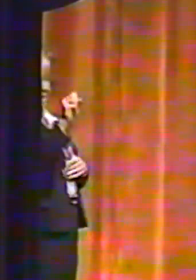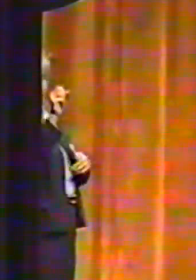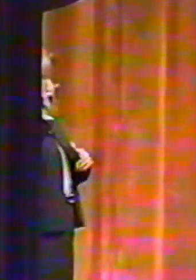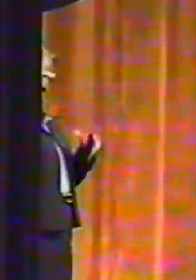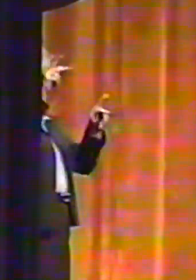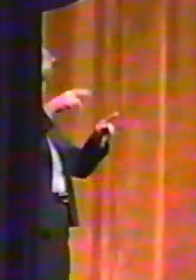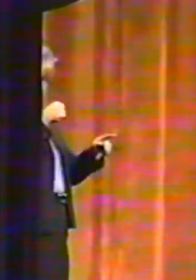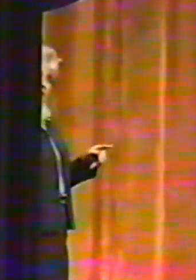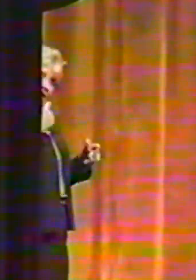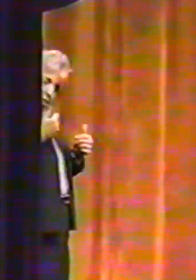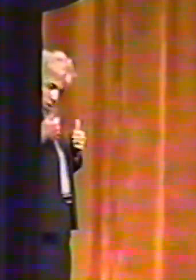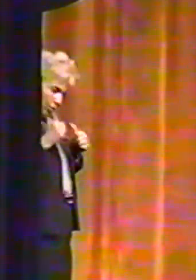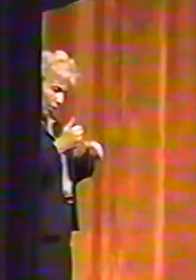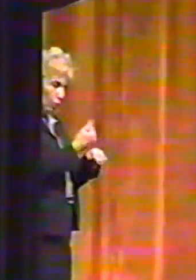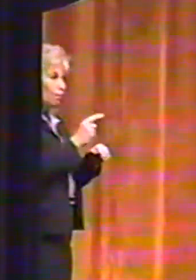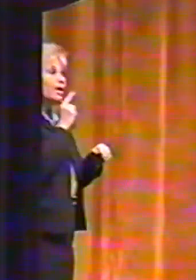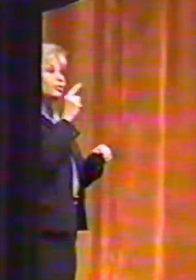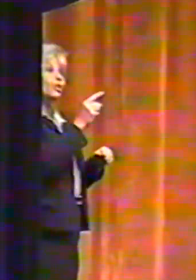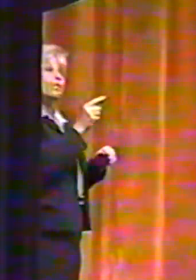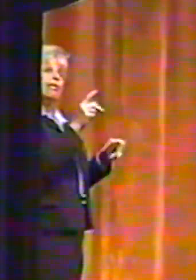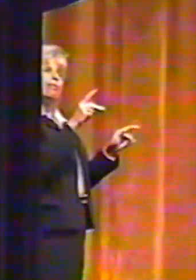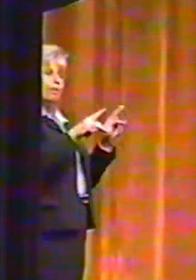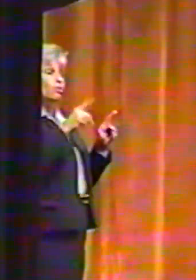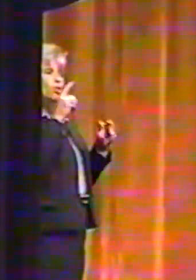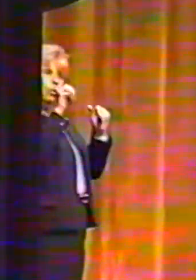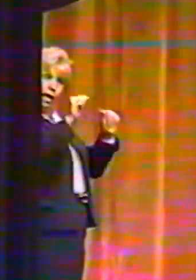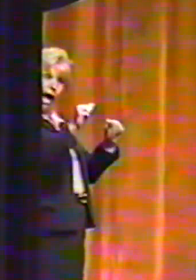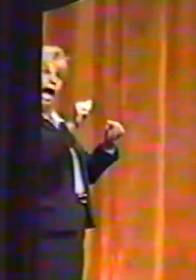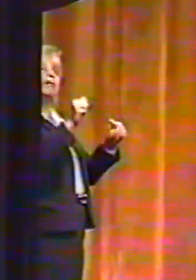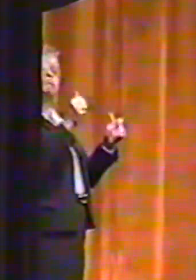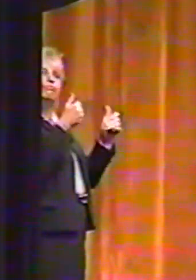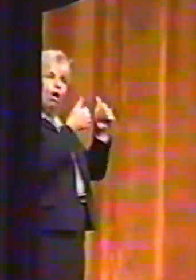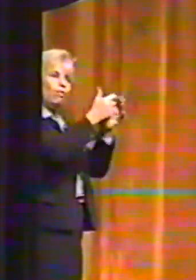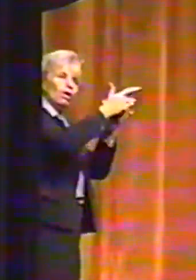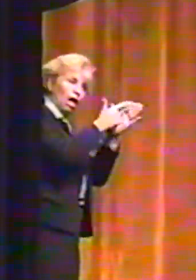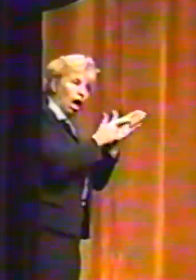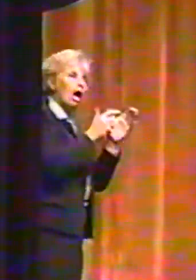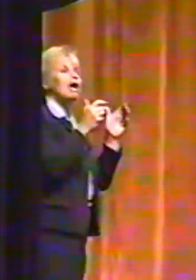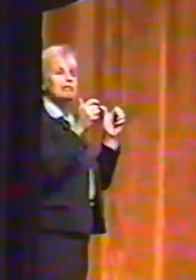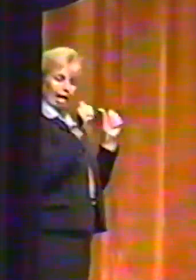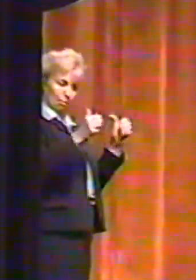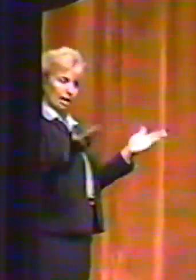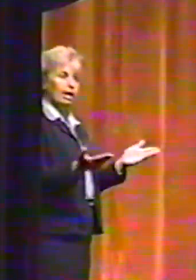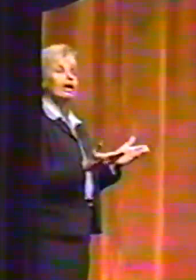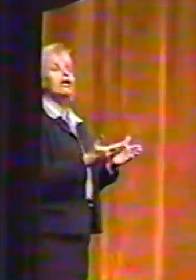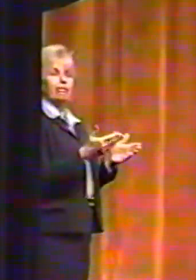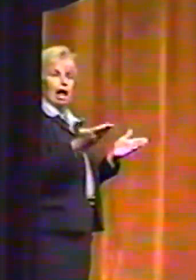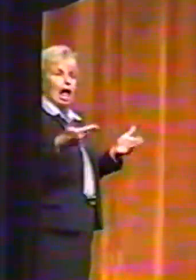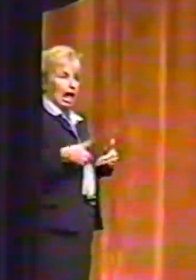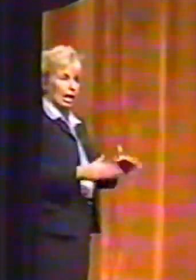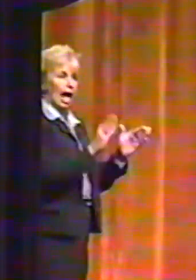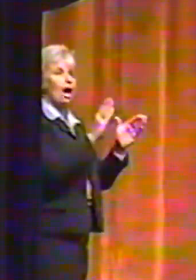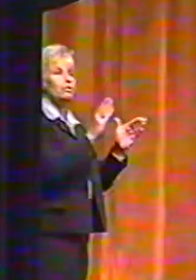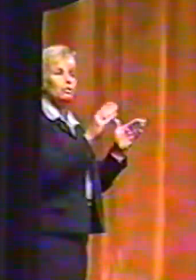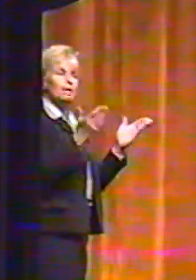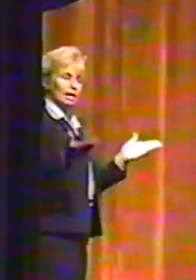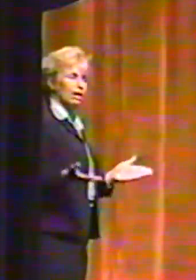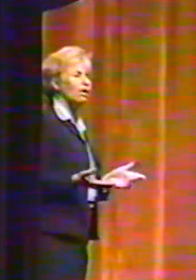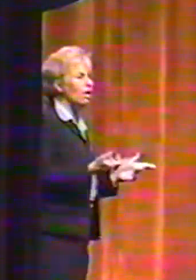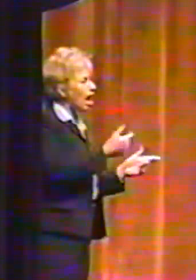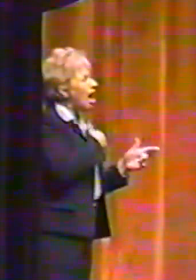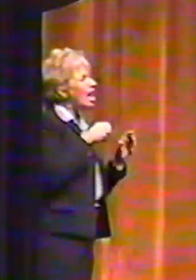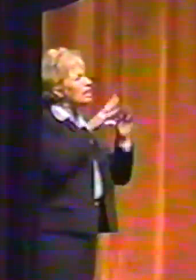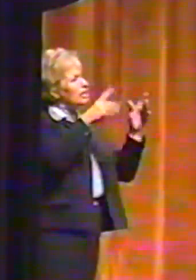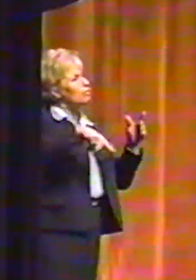lawfully can be here are allowed to be here. Now, I also want to be clear that many people in the INS do the very best job they can and are